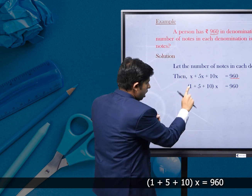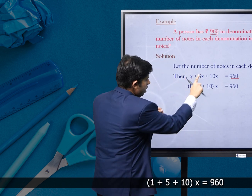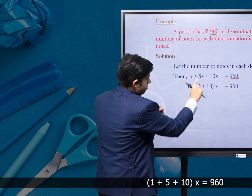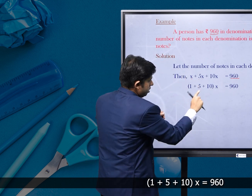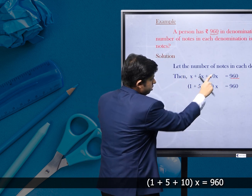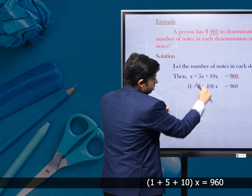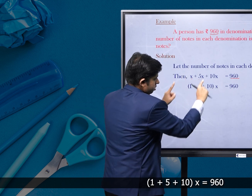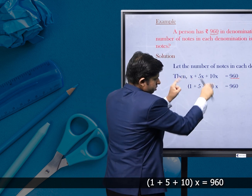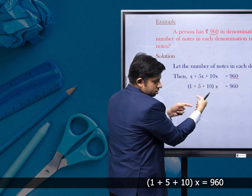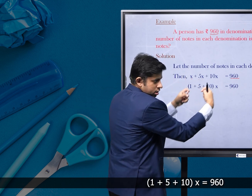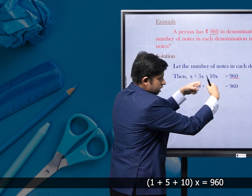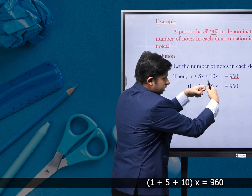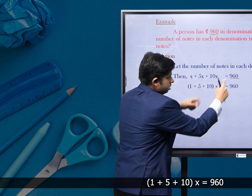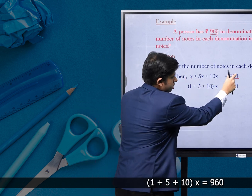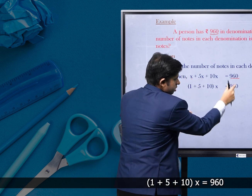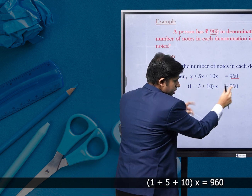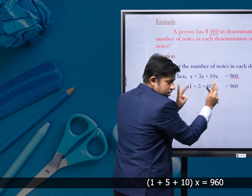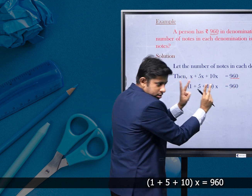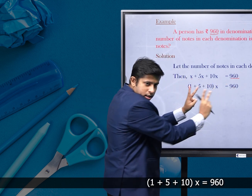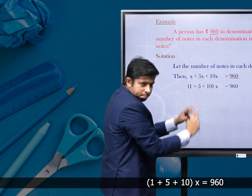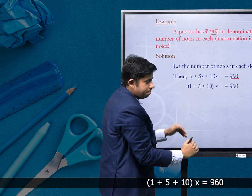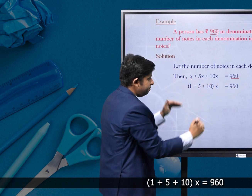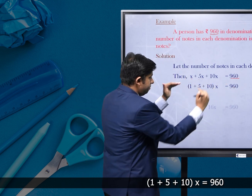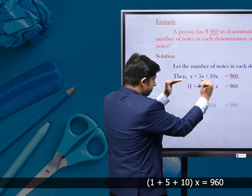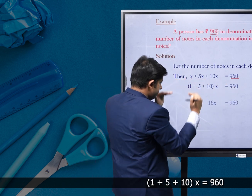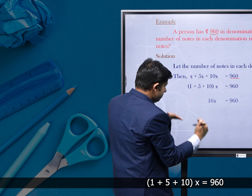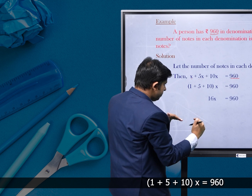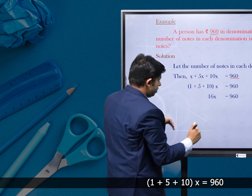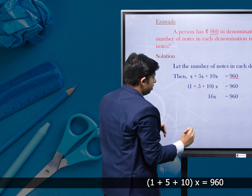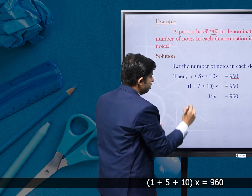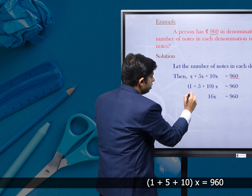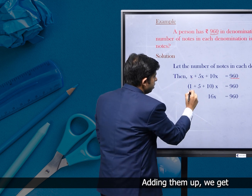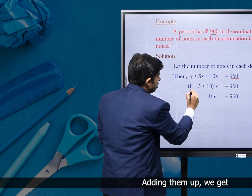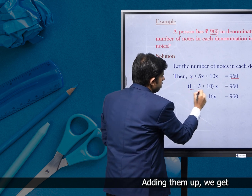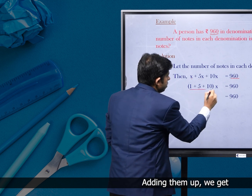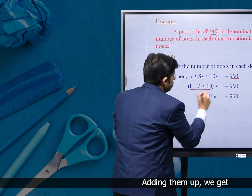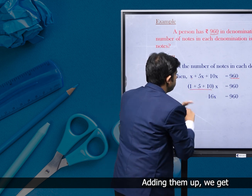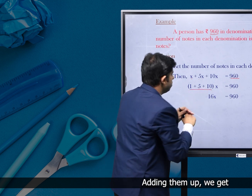1 plus 5 plus 10 of x is equals to 960. Adding them up, we get